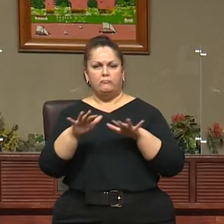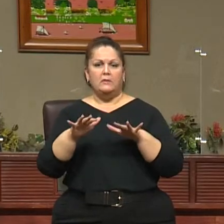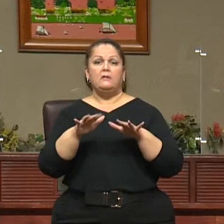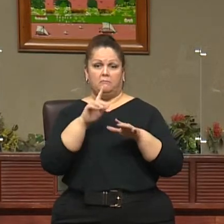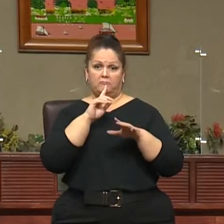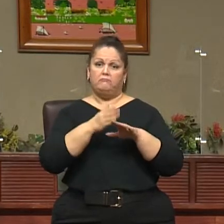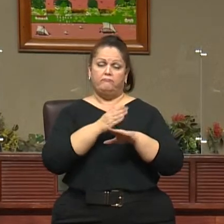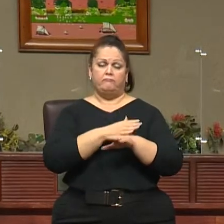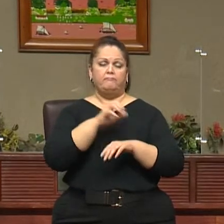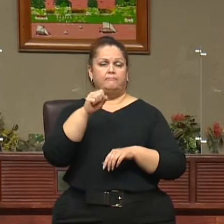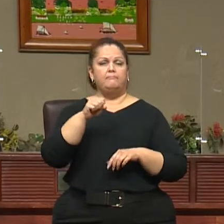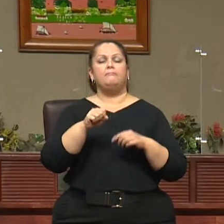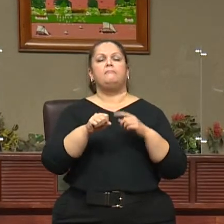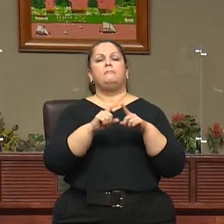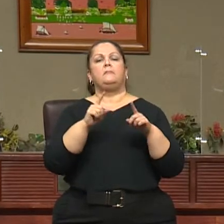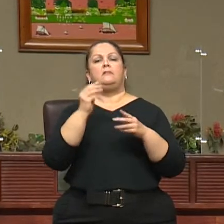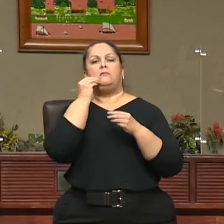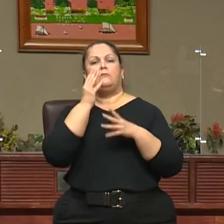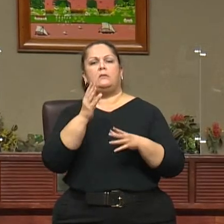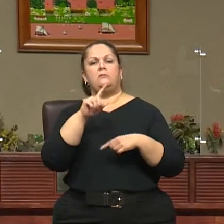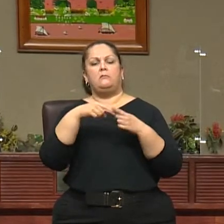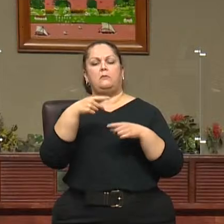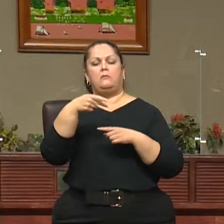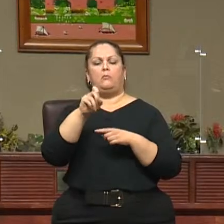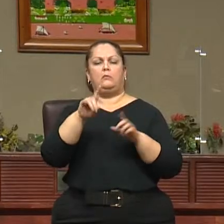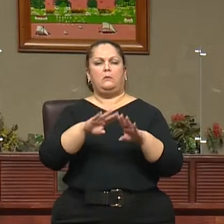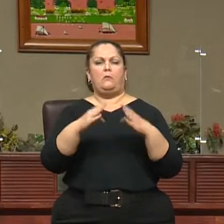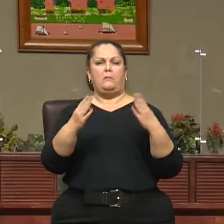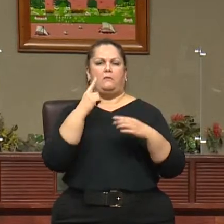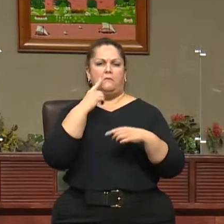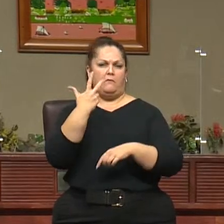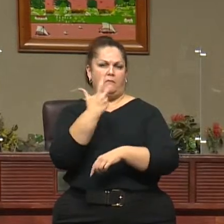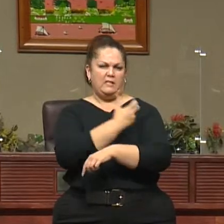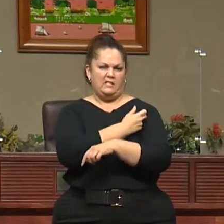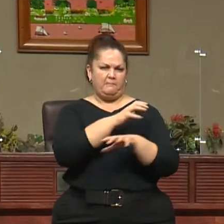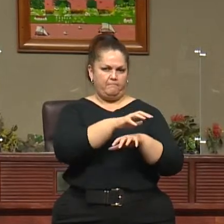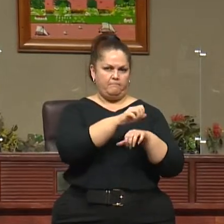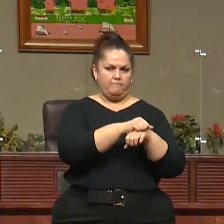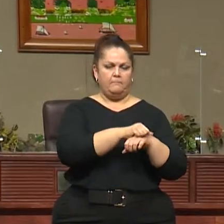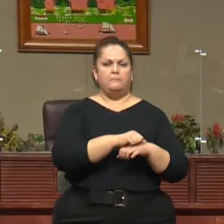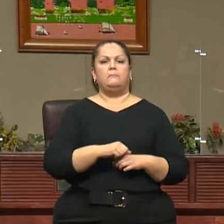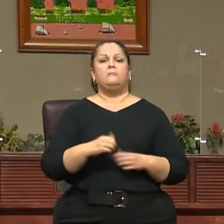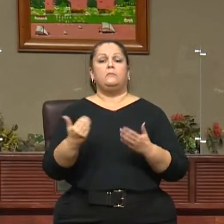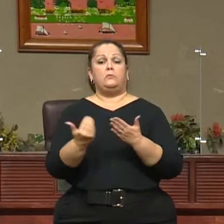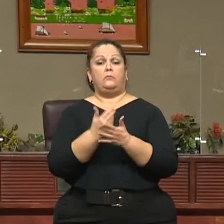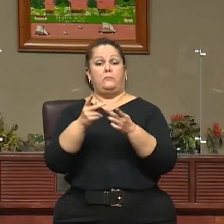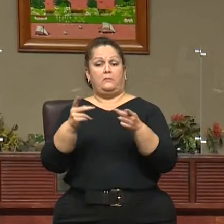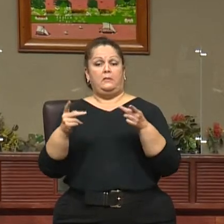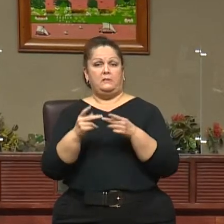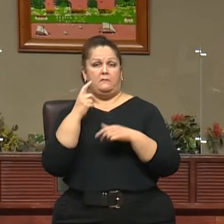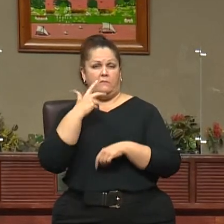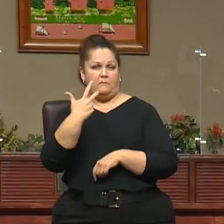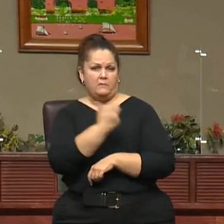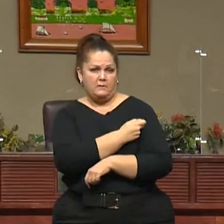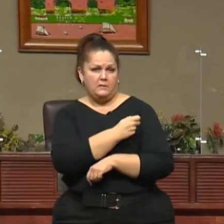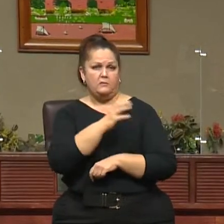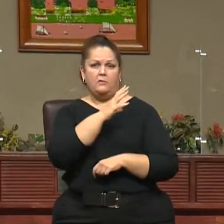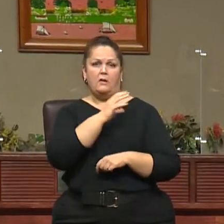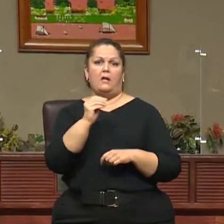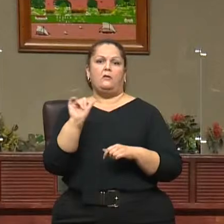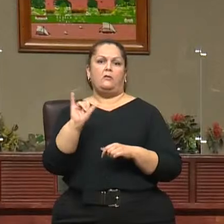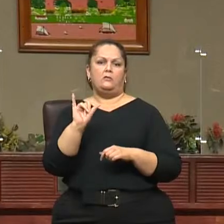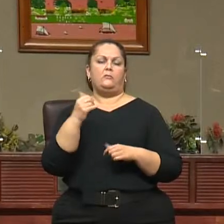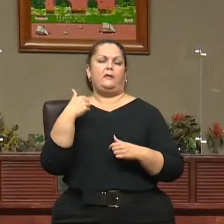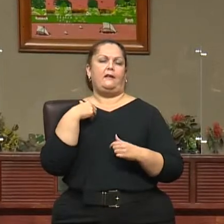progress, including information on the next portal opening for vaccine, new sites for those vaccinations, and there is big news on